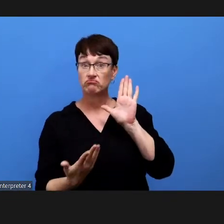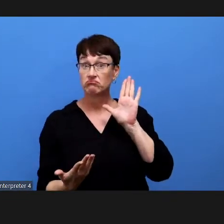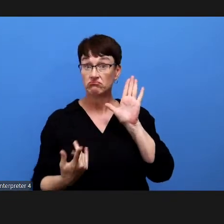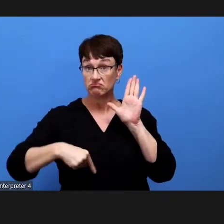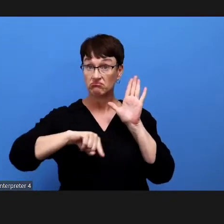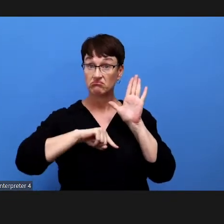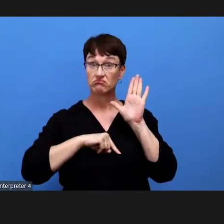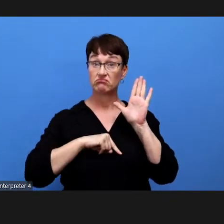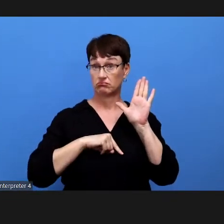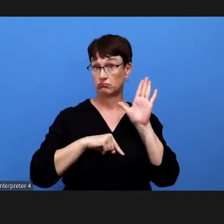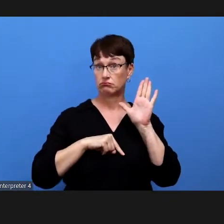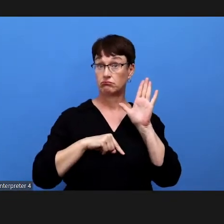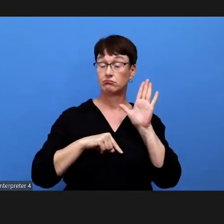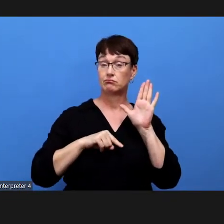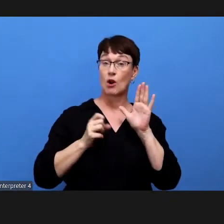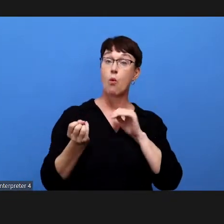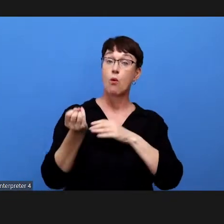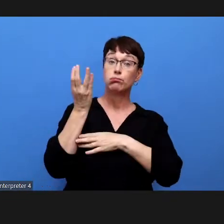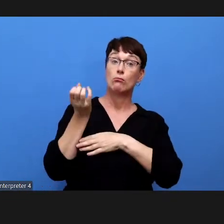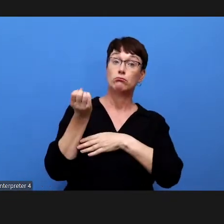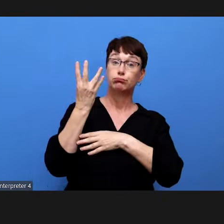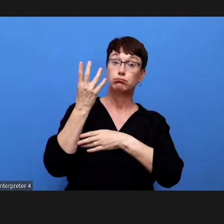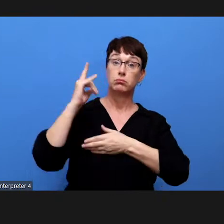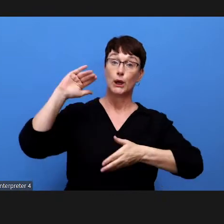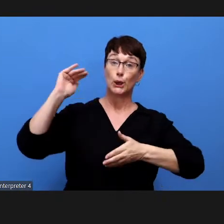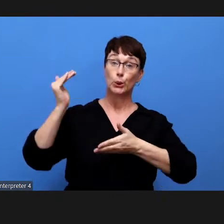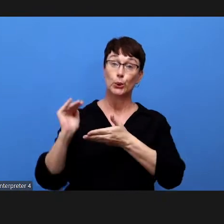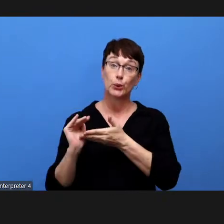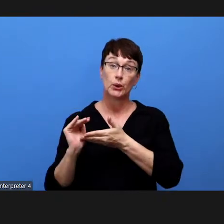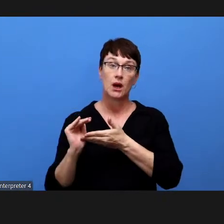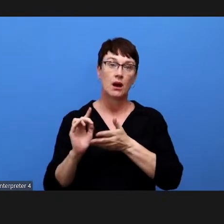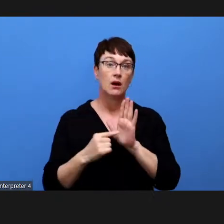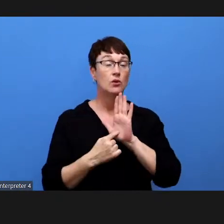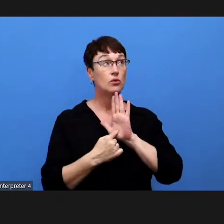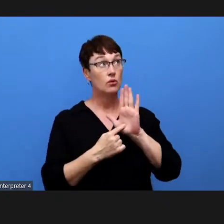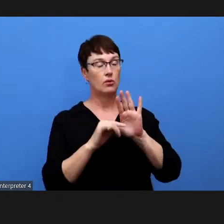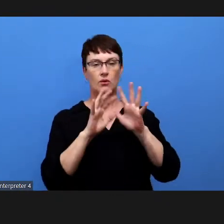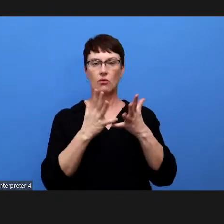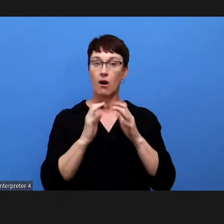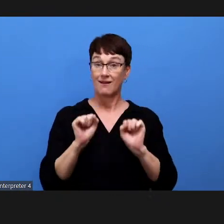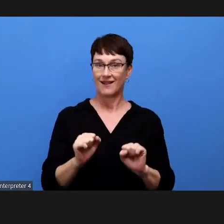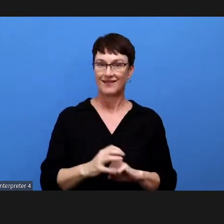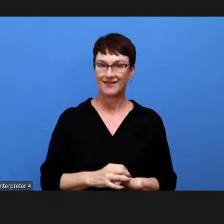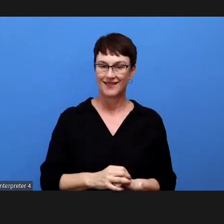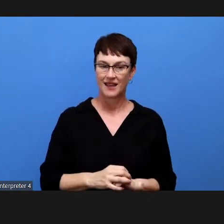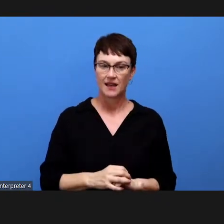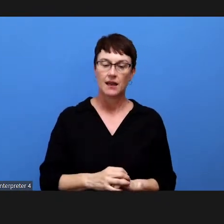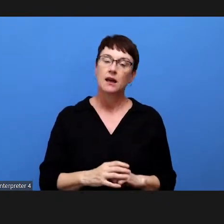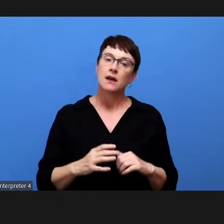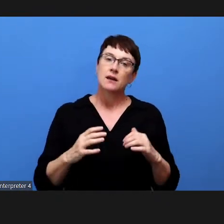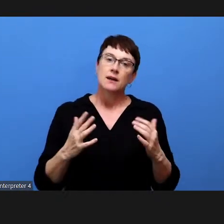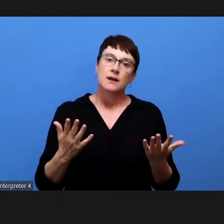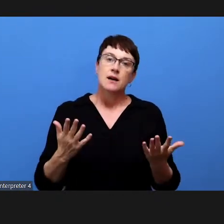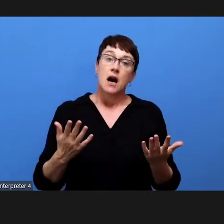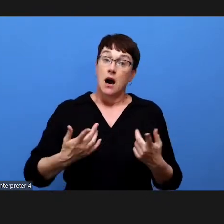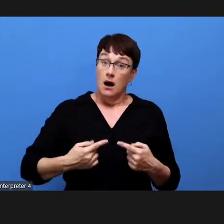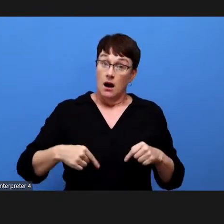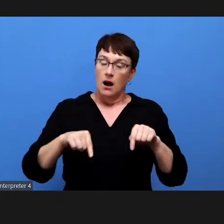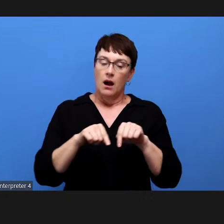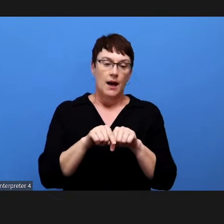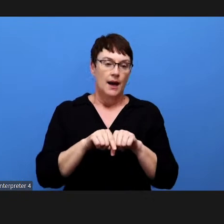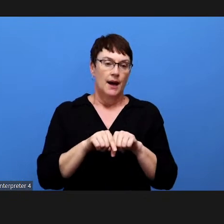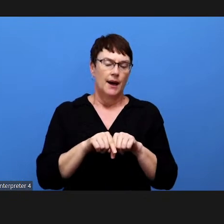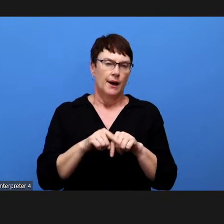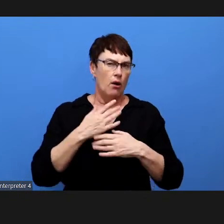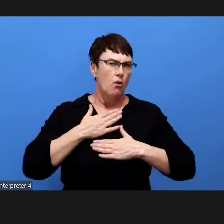low carbon development pathways. How much modernization do we want to see? How can we mobilize